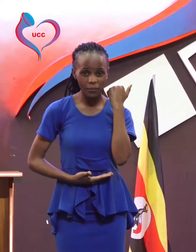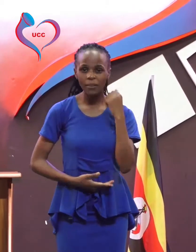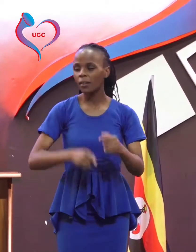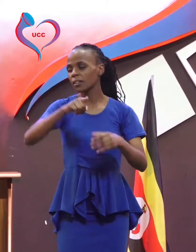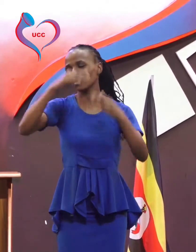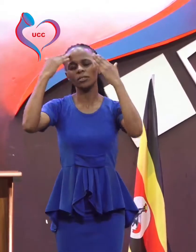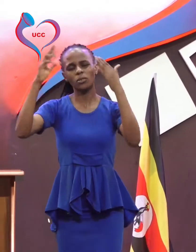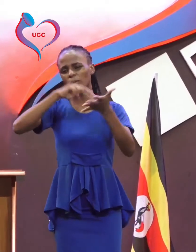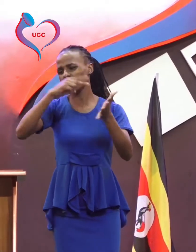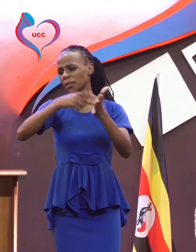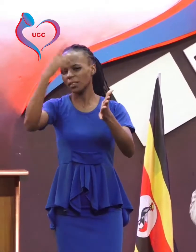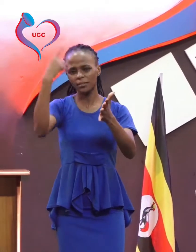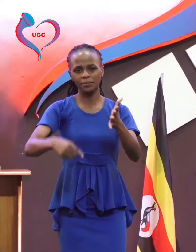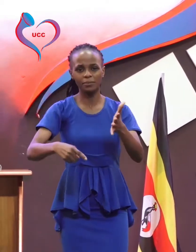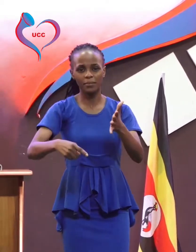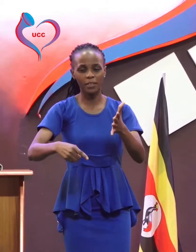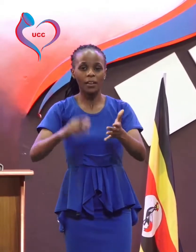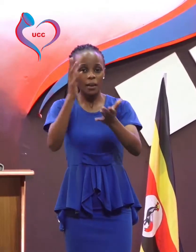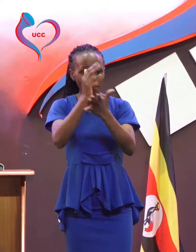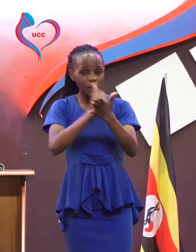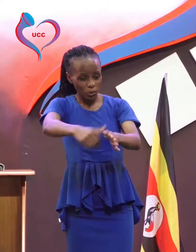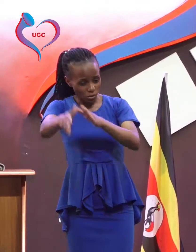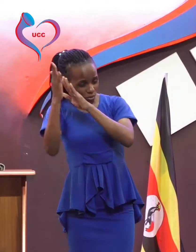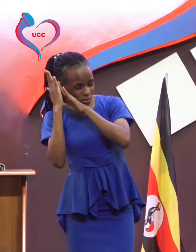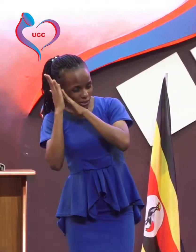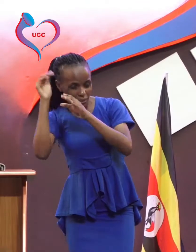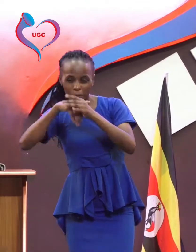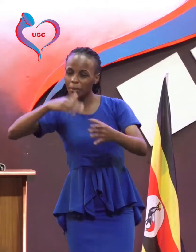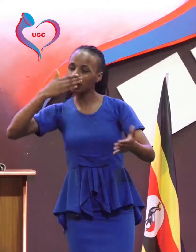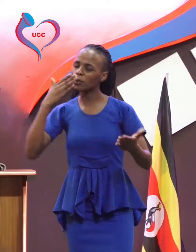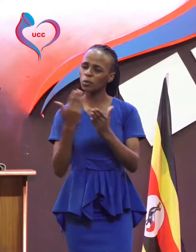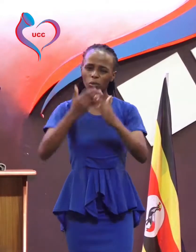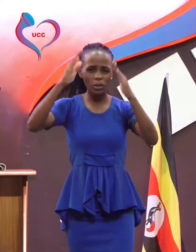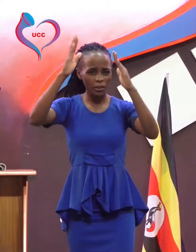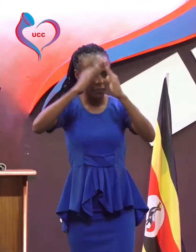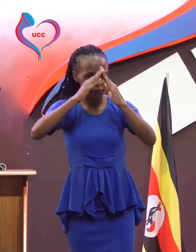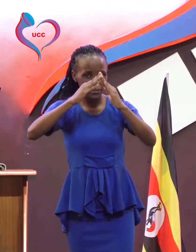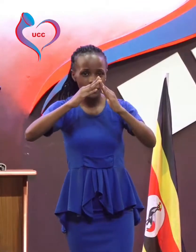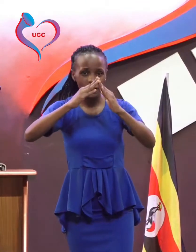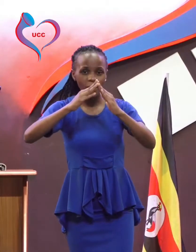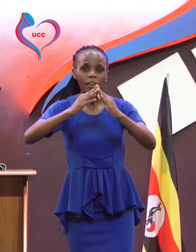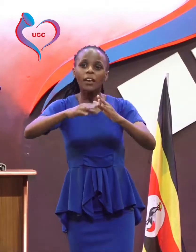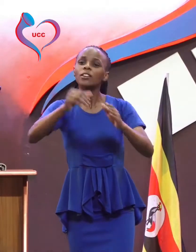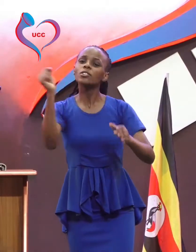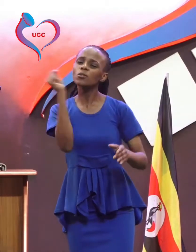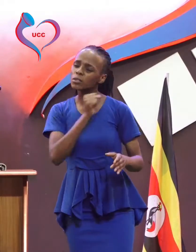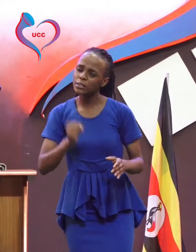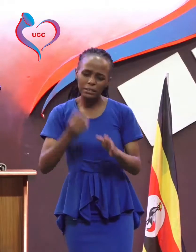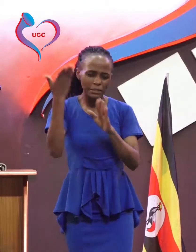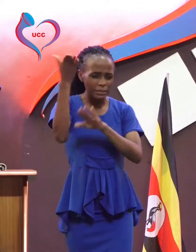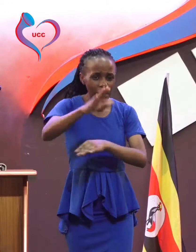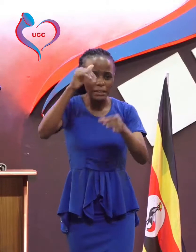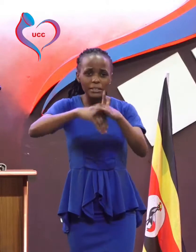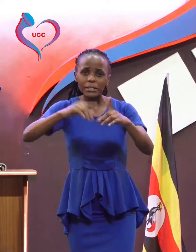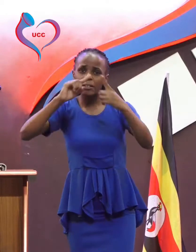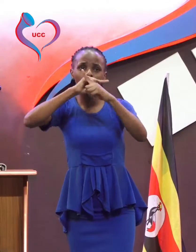are, you don't know what it means for you to sleep in the house in which you sleep. Your mother,